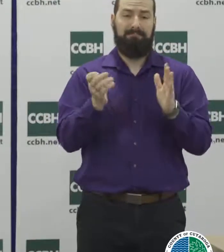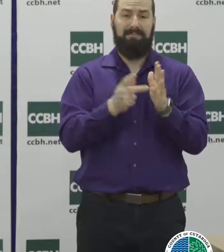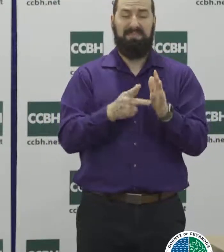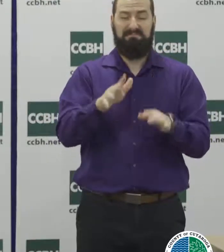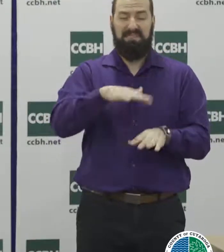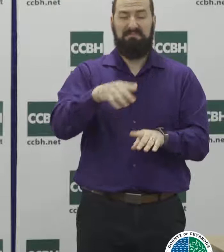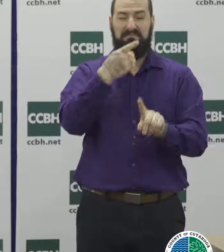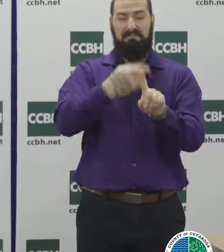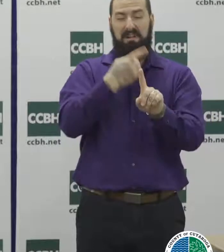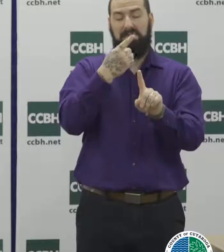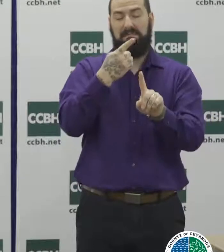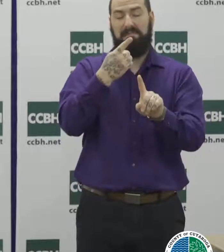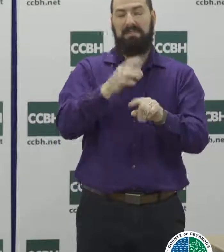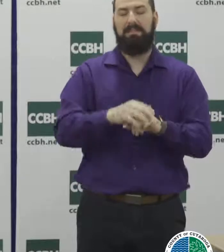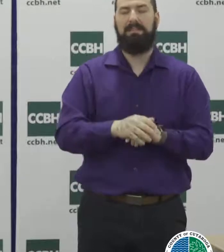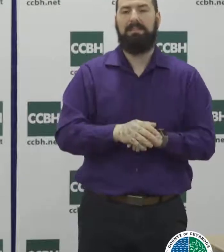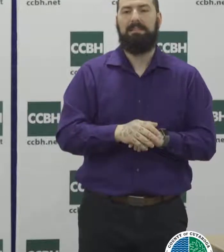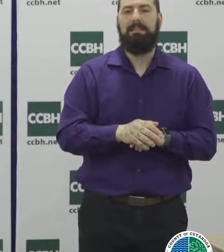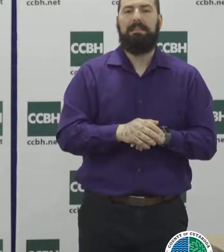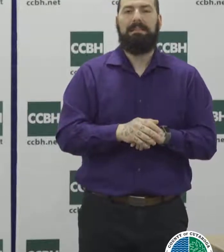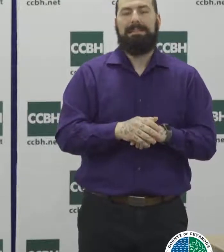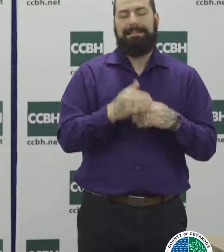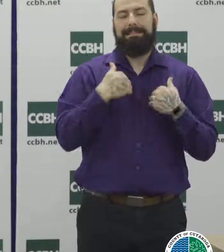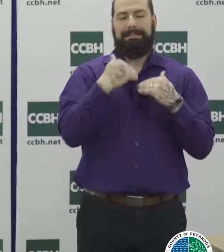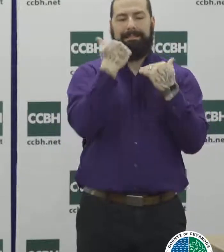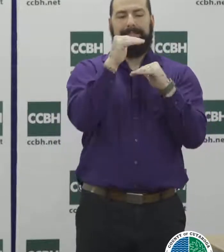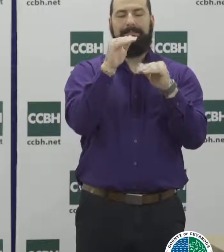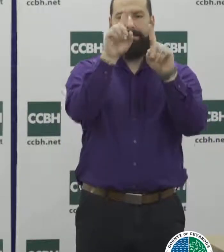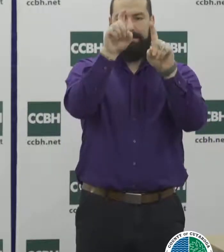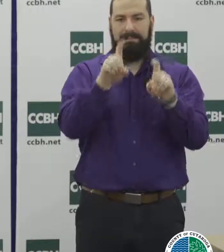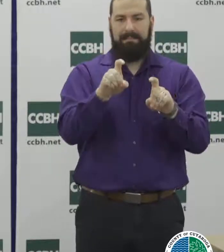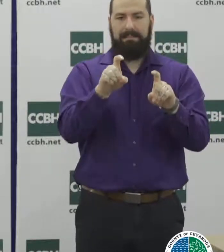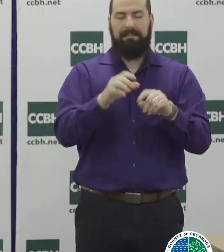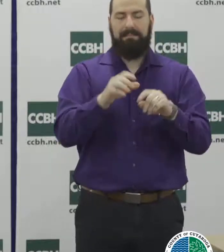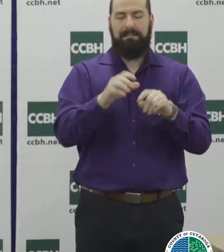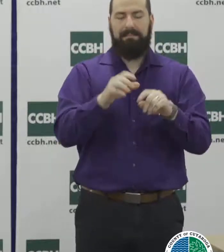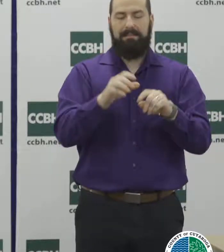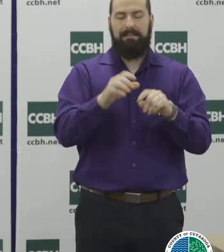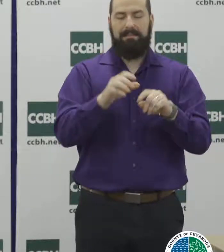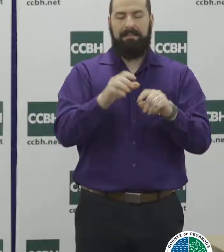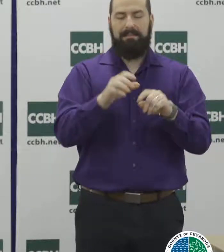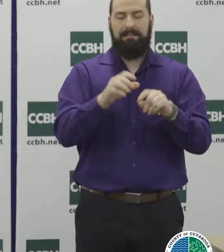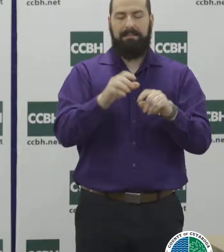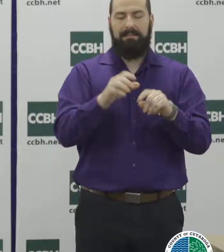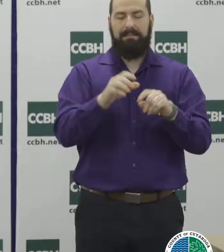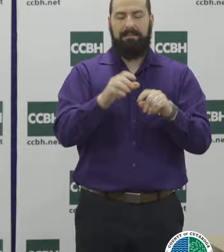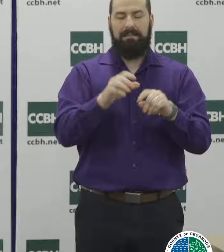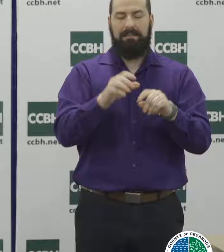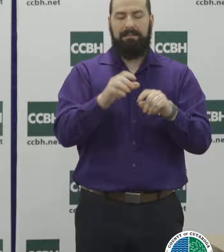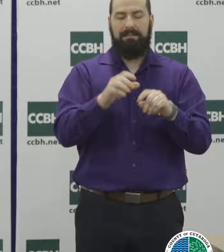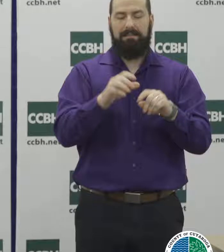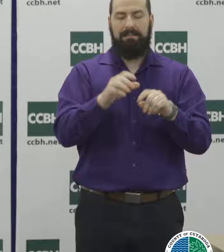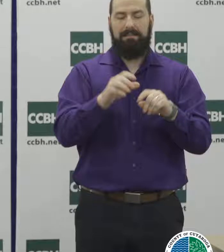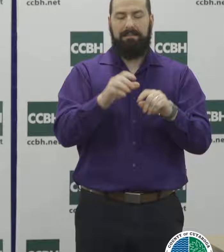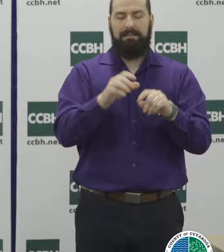so ago, we had very limited testing. We've seen an expansion